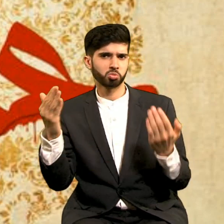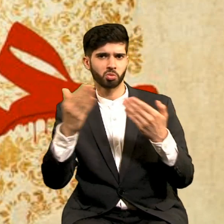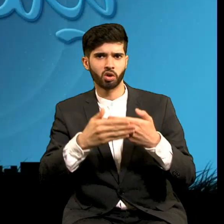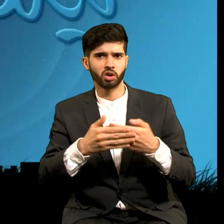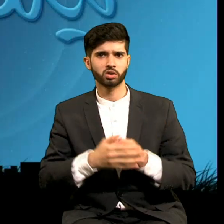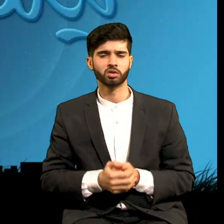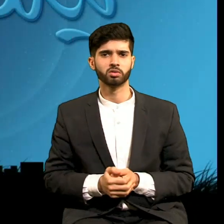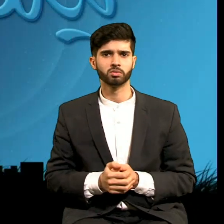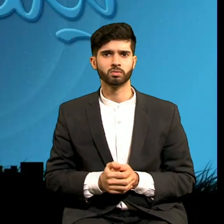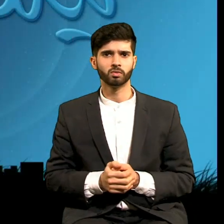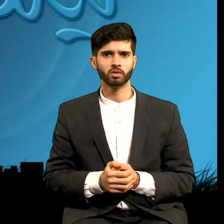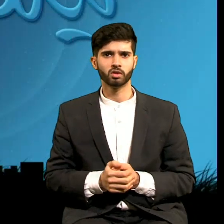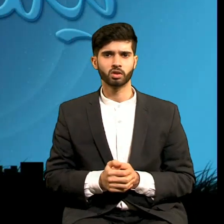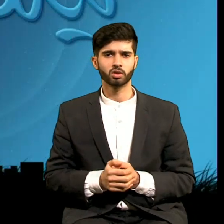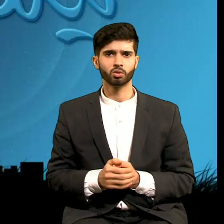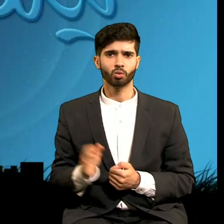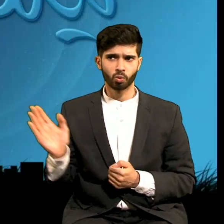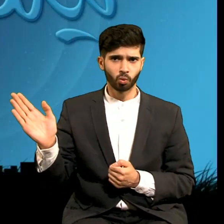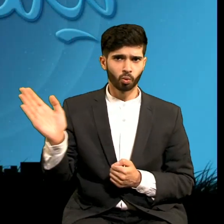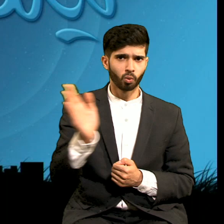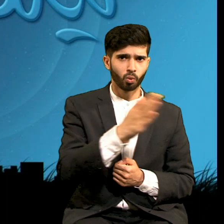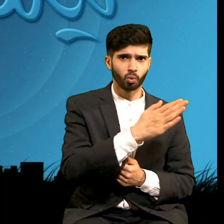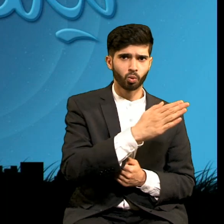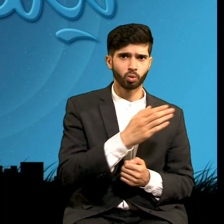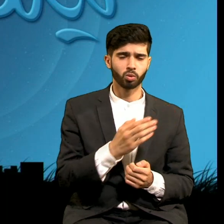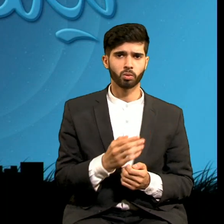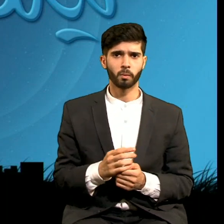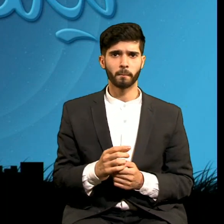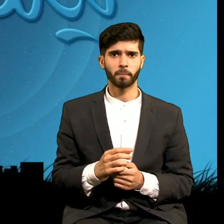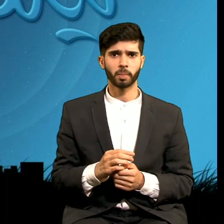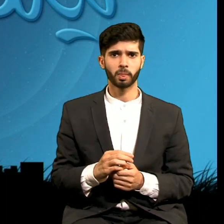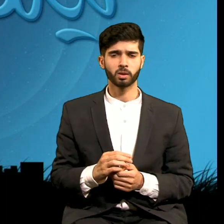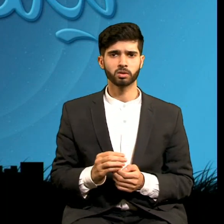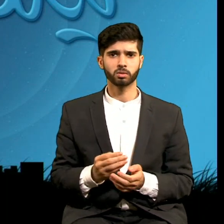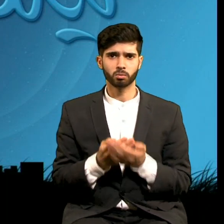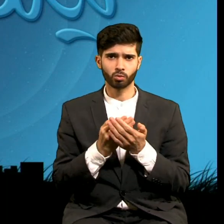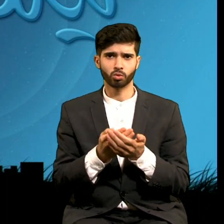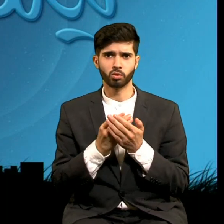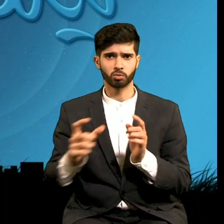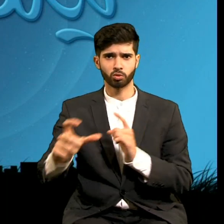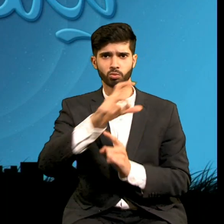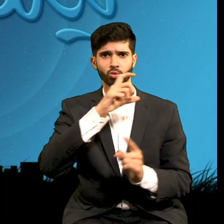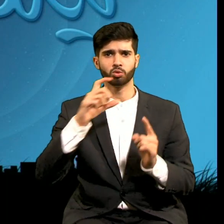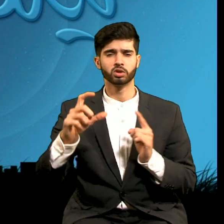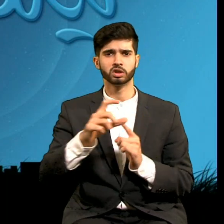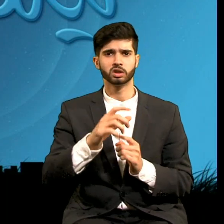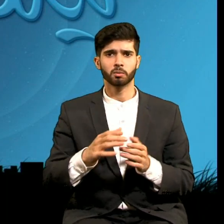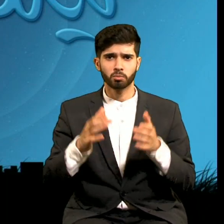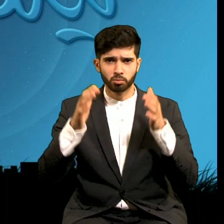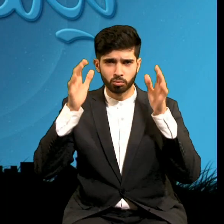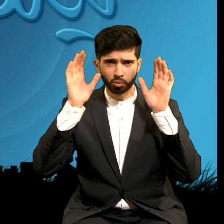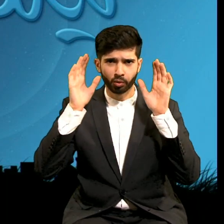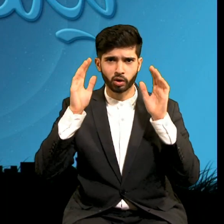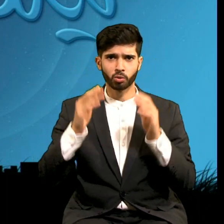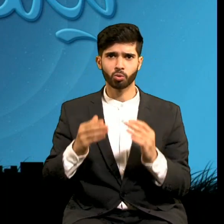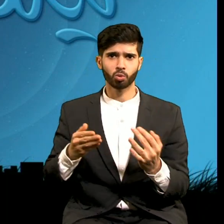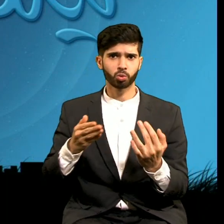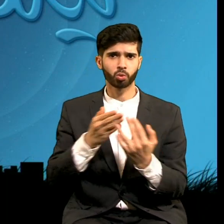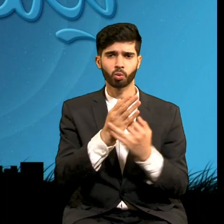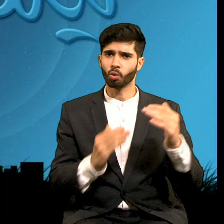may strive in seeking it and performing worship throughout the month in the hopes of catching